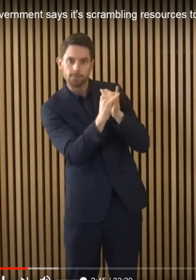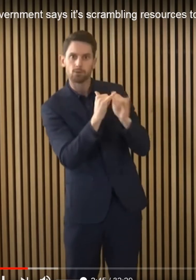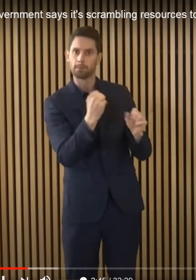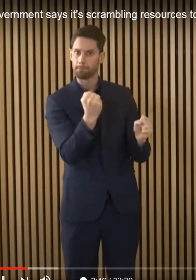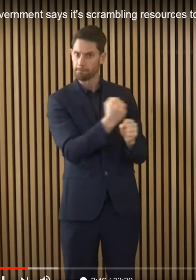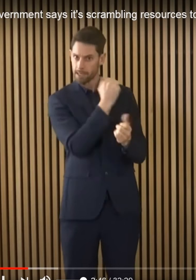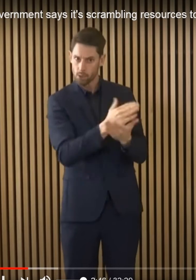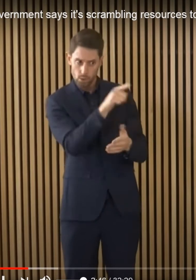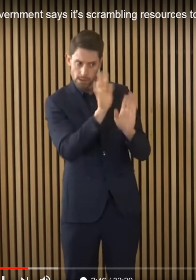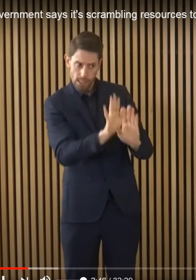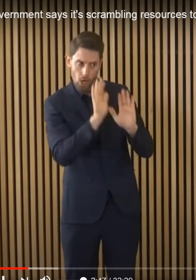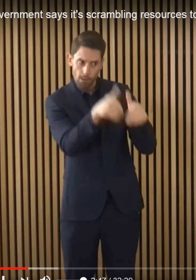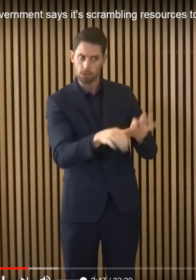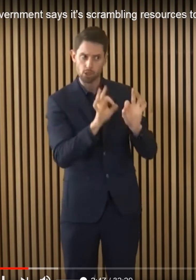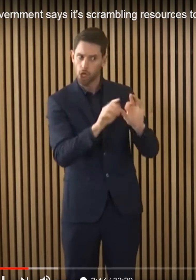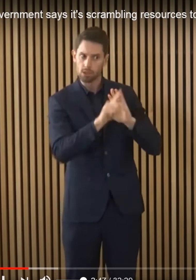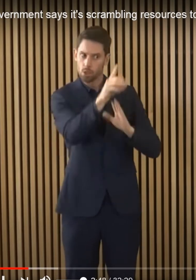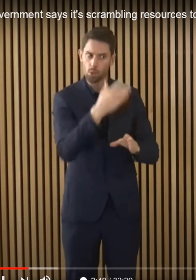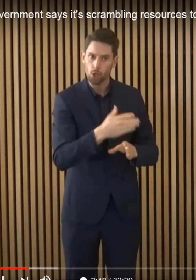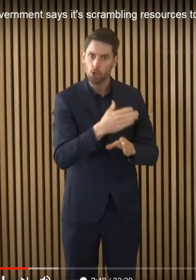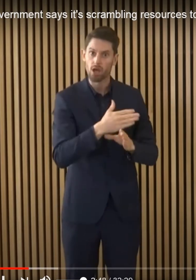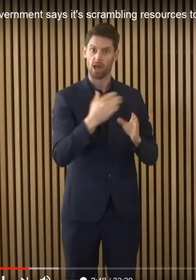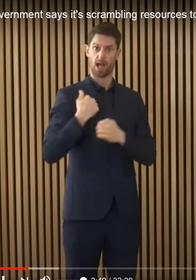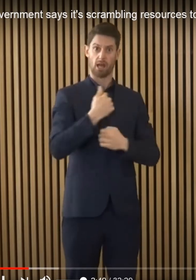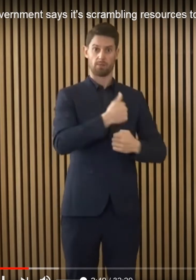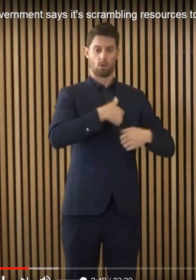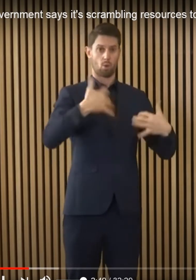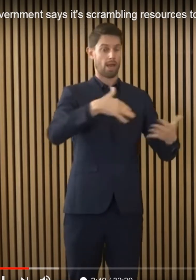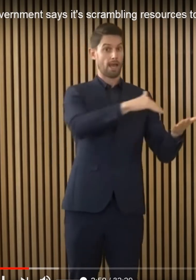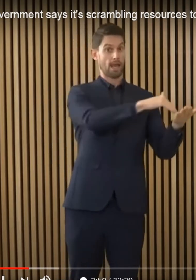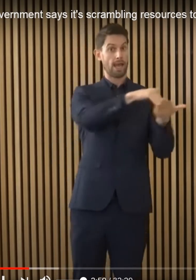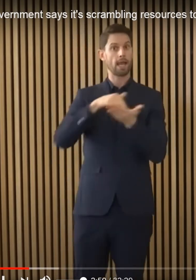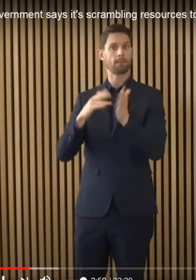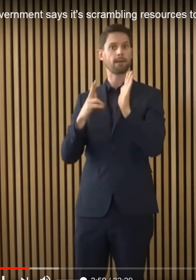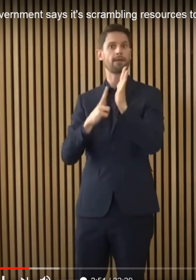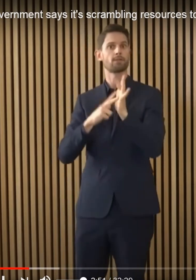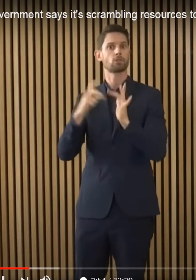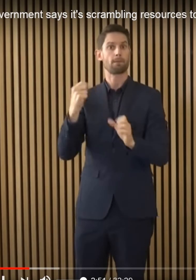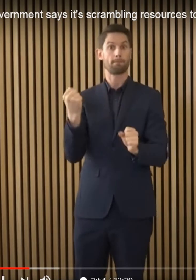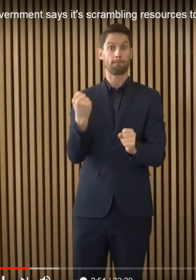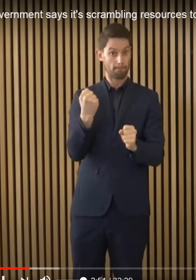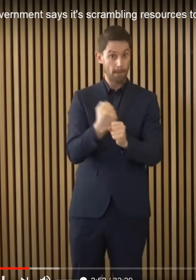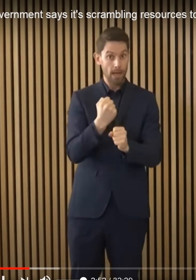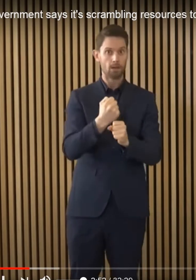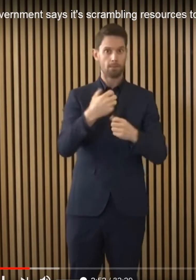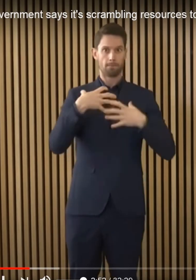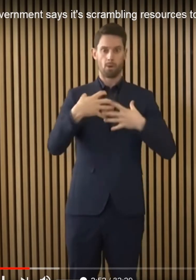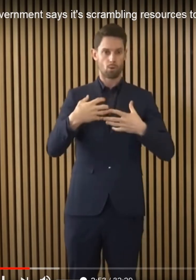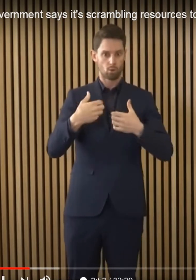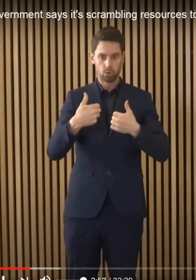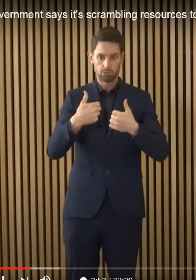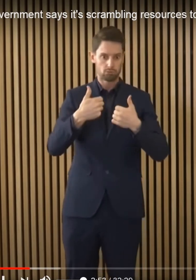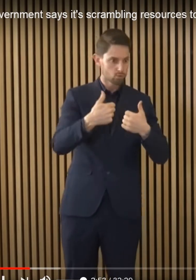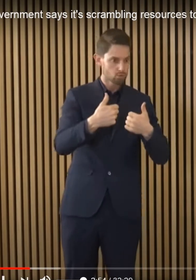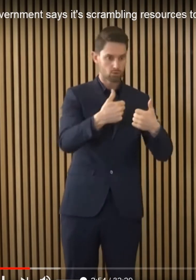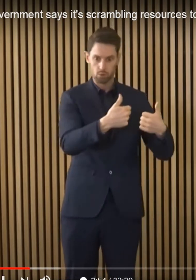police in that program. That is improving and strengthening the outcomes as we've had to, as a